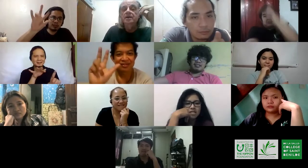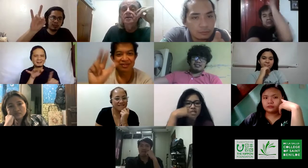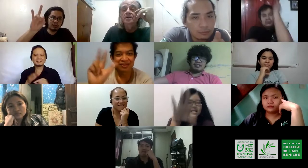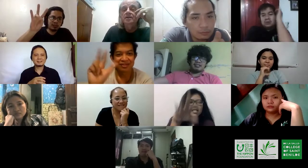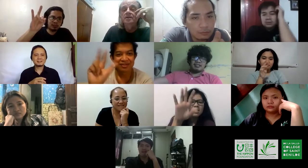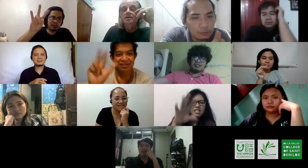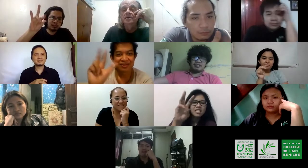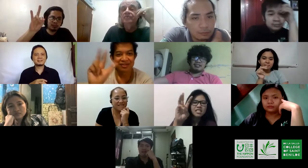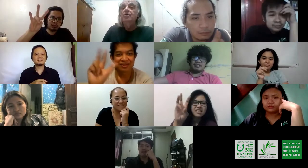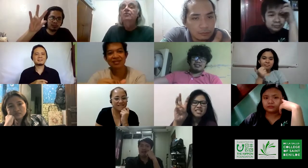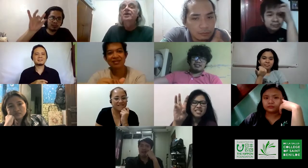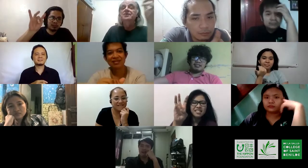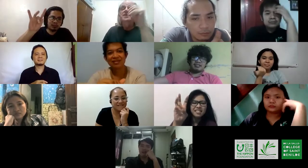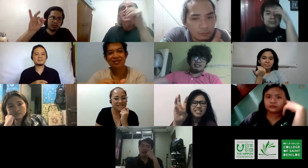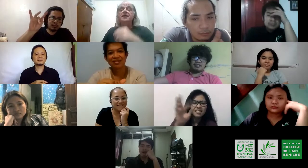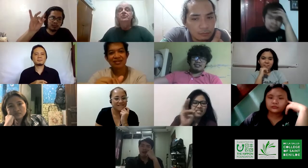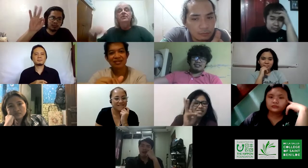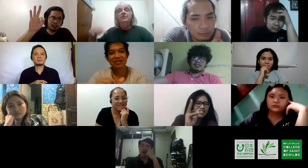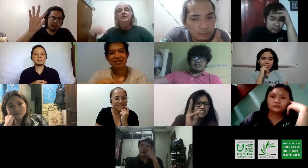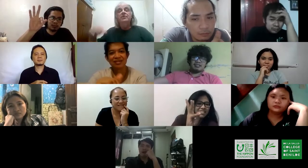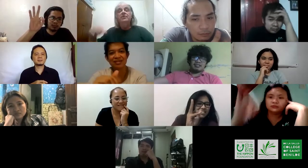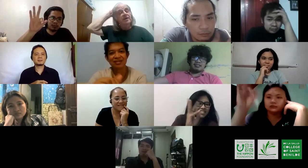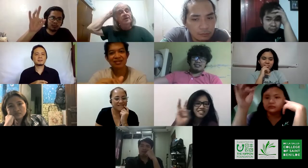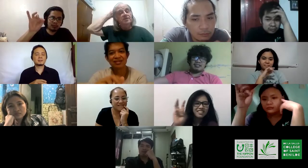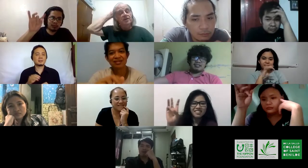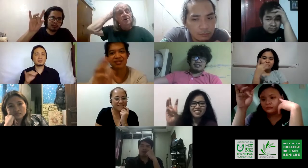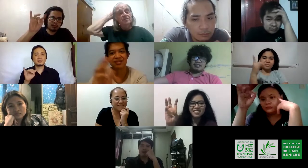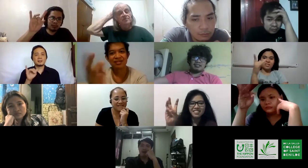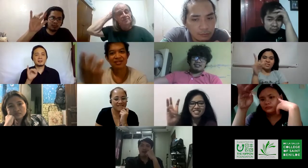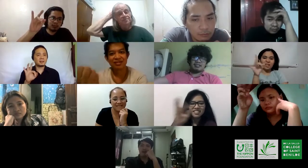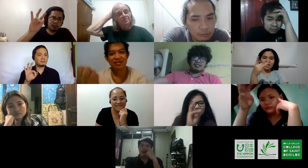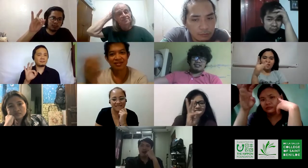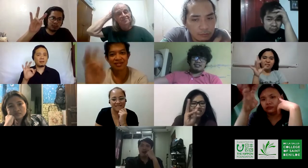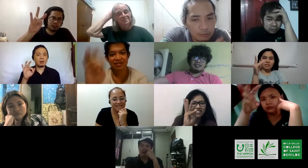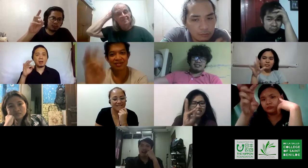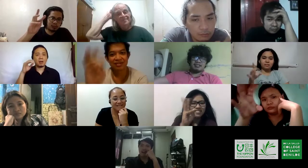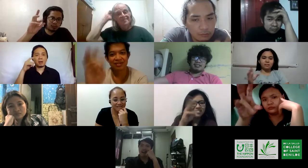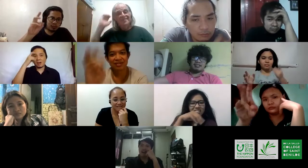that, if you don't understand that, you can get very easily lost.